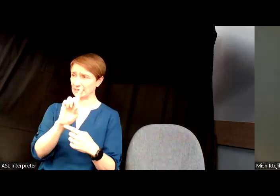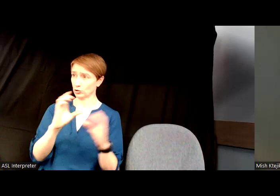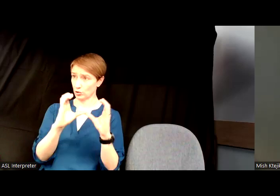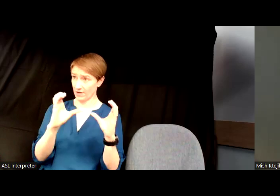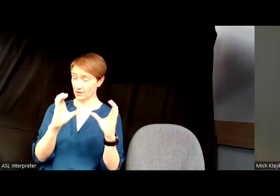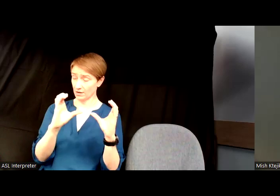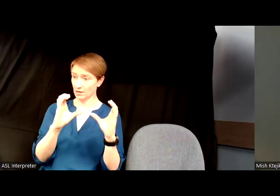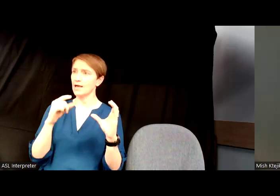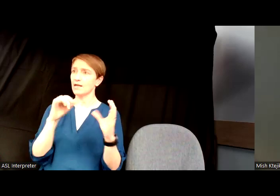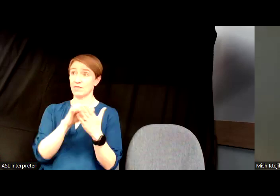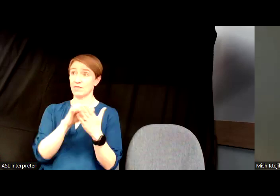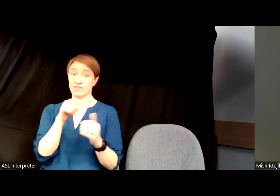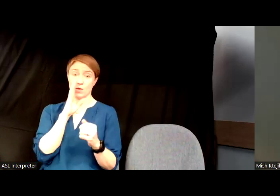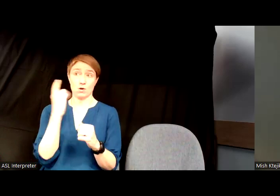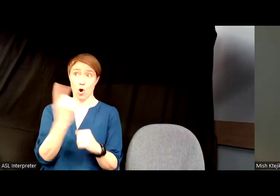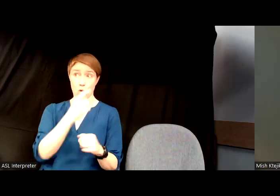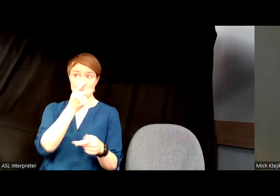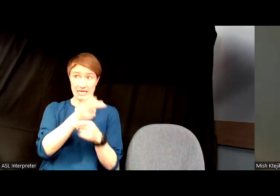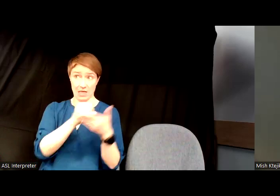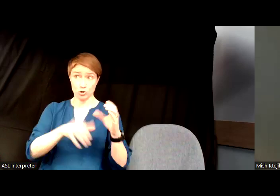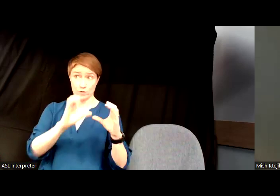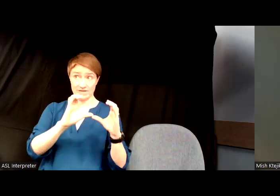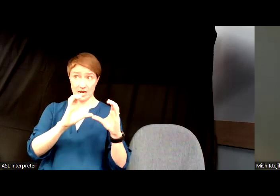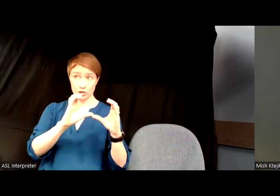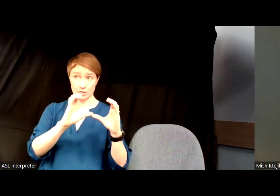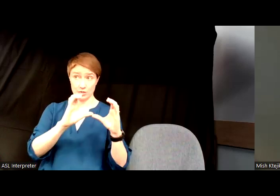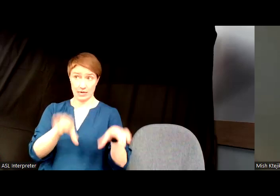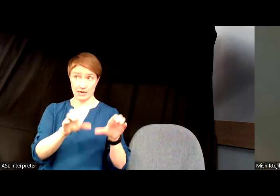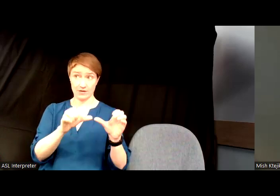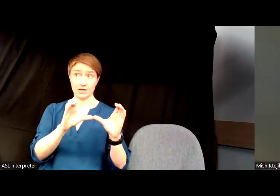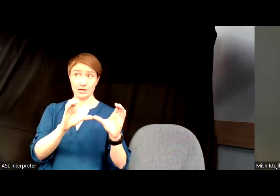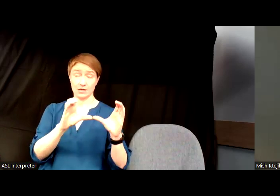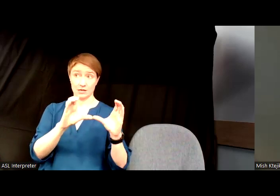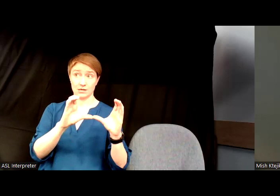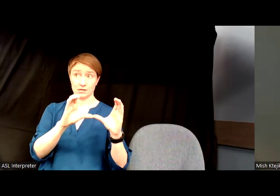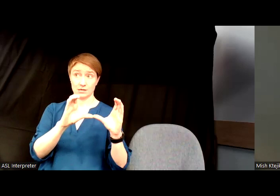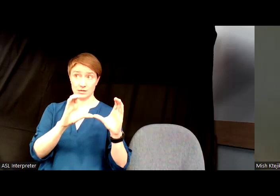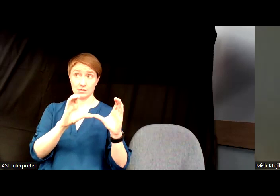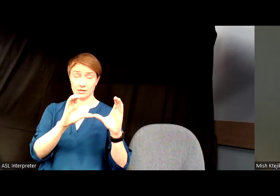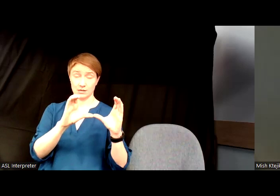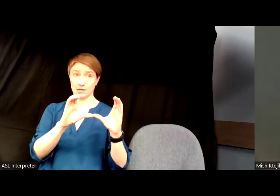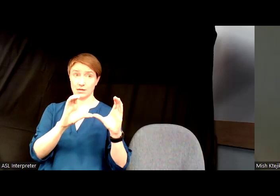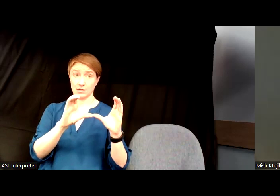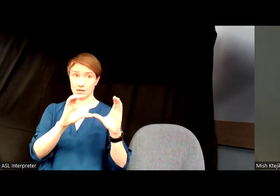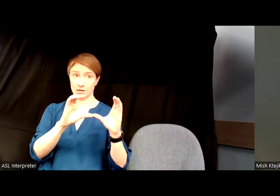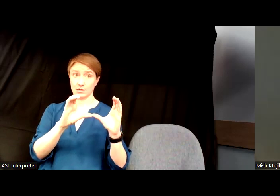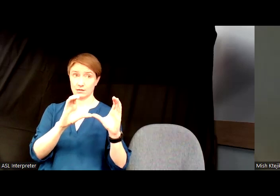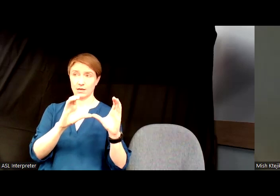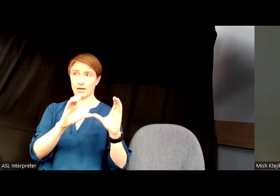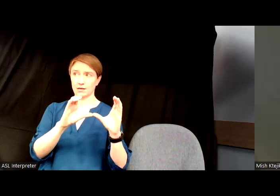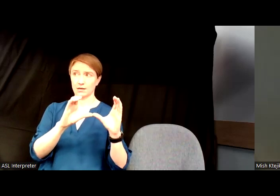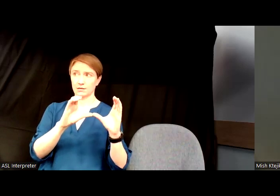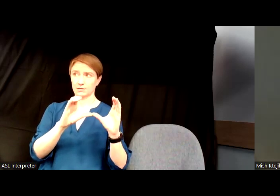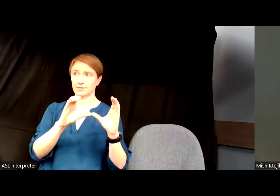certified, that they would always keep that certification active? Because that's not Yes. what it says. And